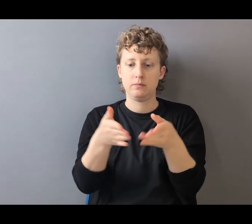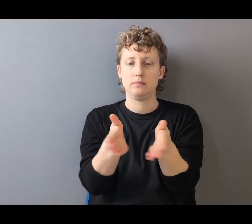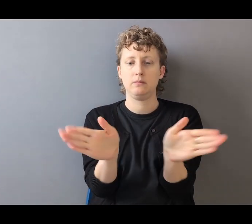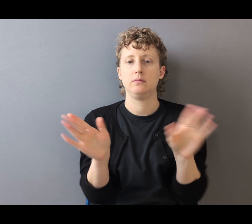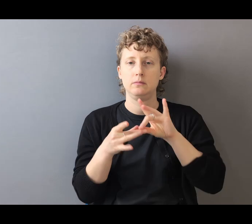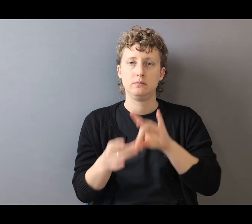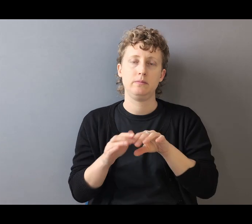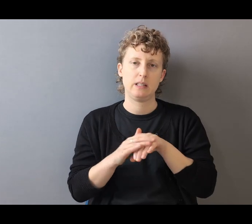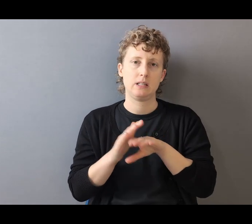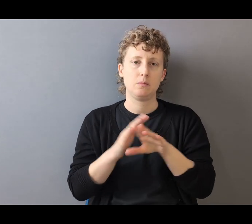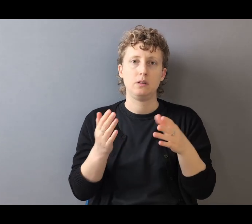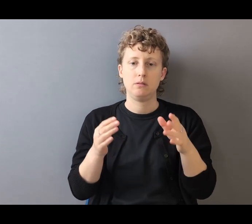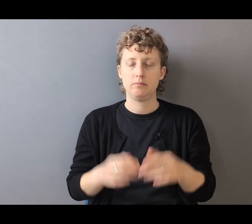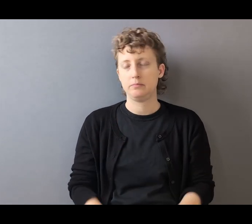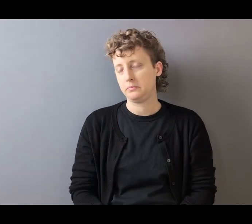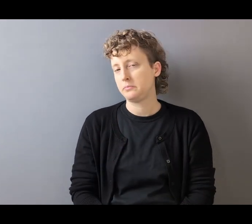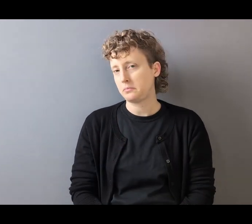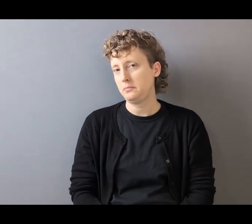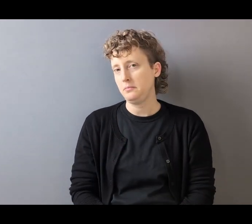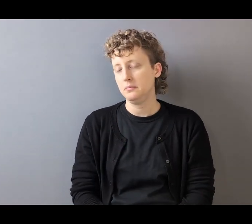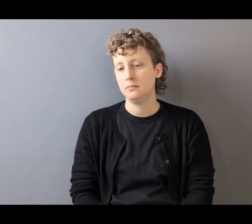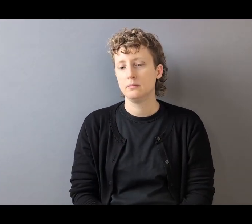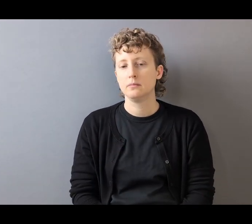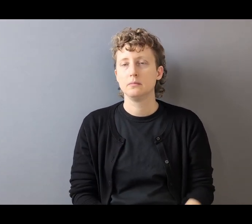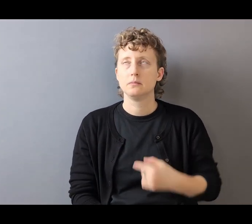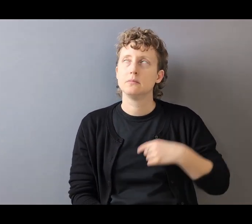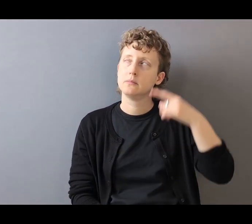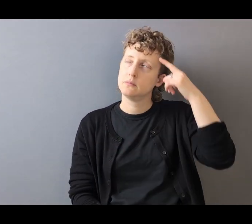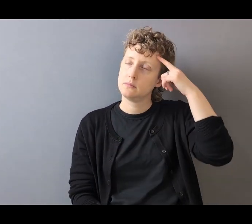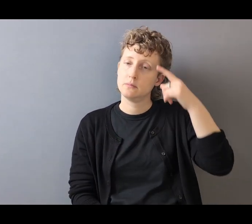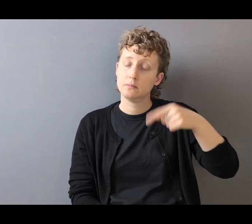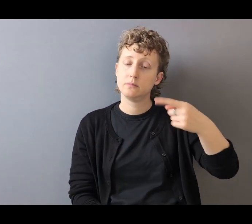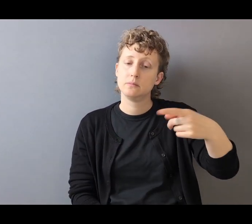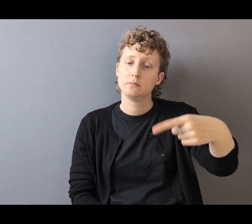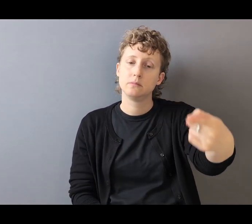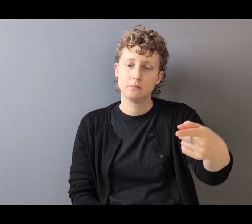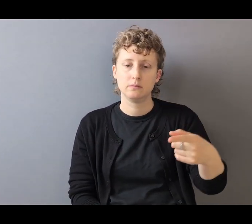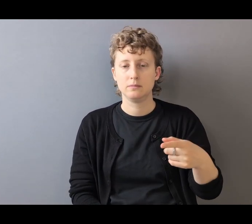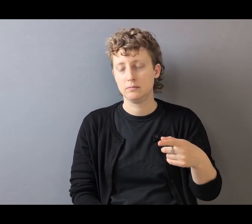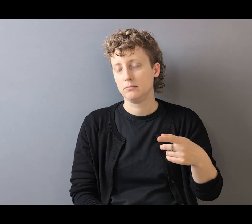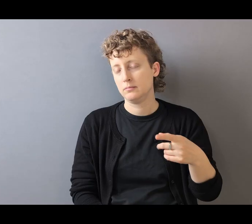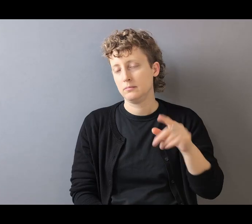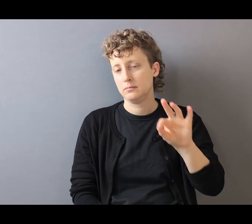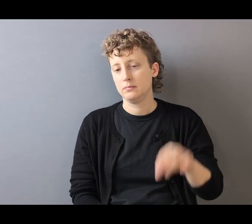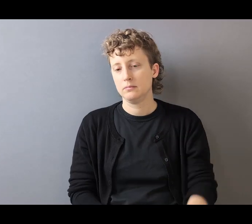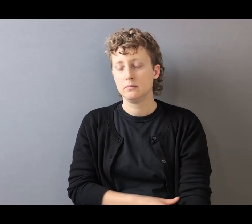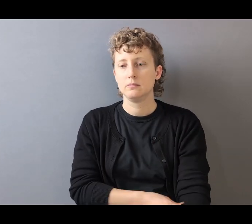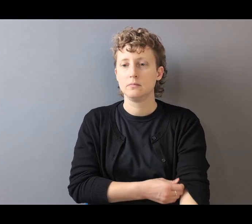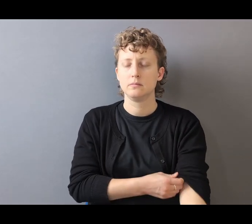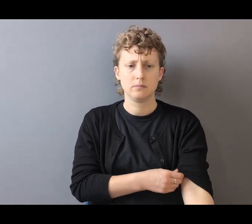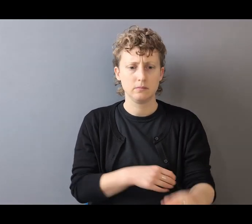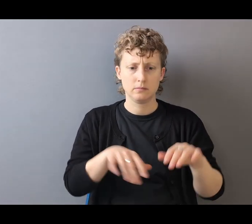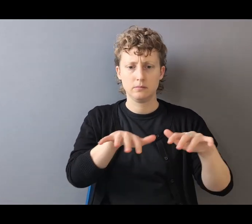accessibility and kind of a broader approach to the whole topic. So I'm sure that will happen in the future. We have one